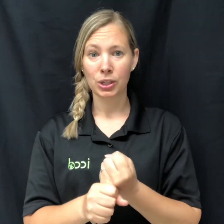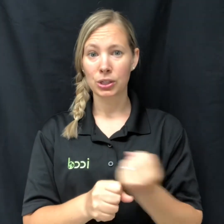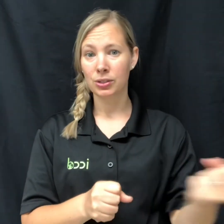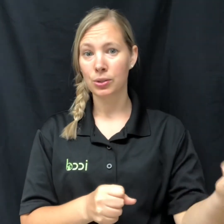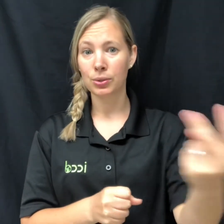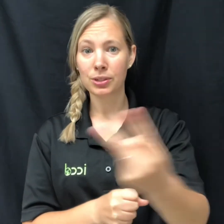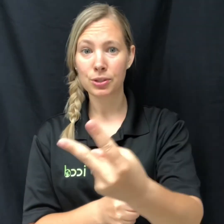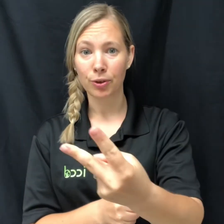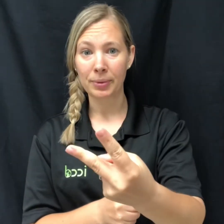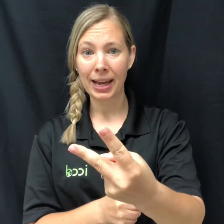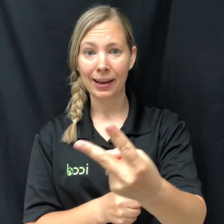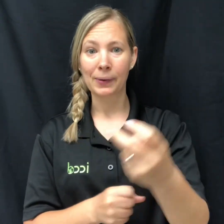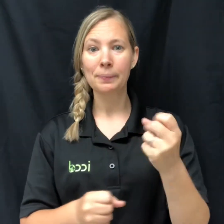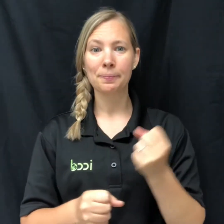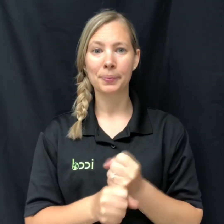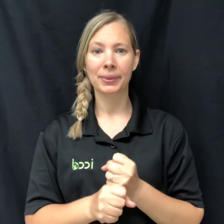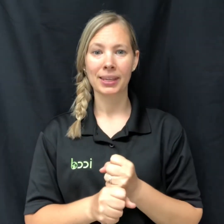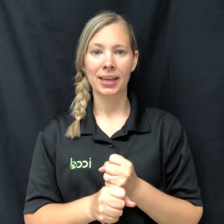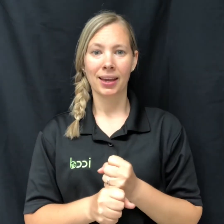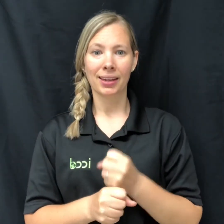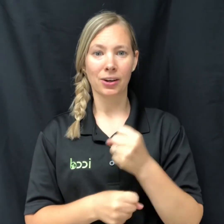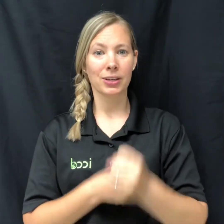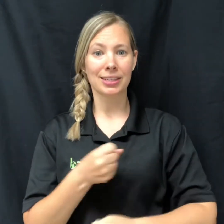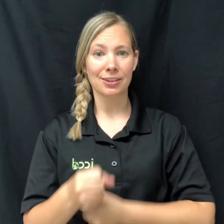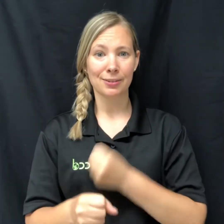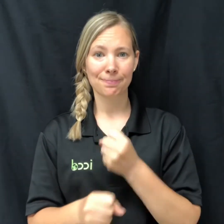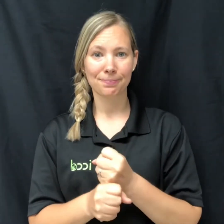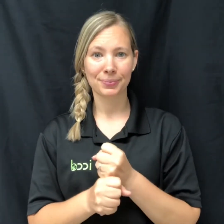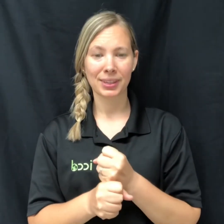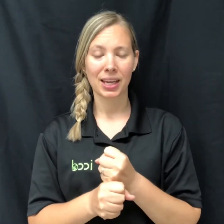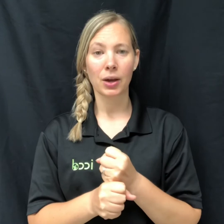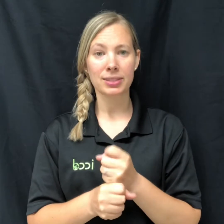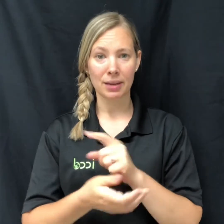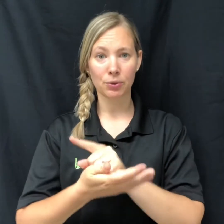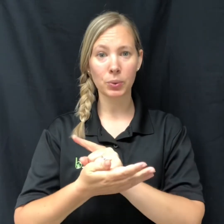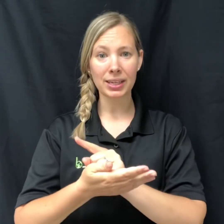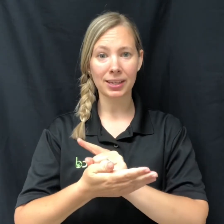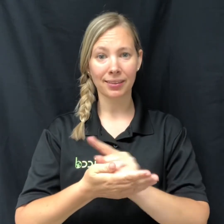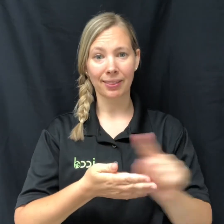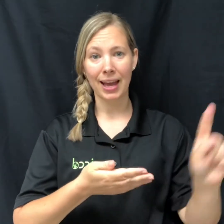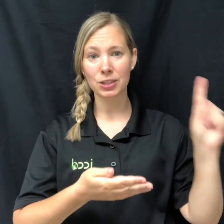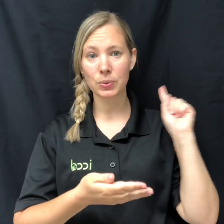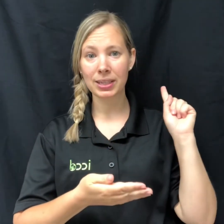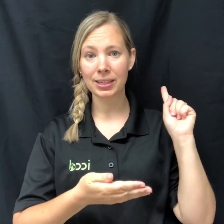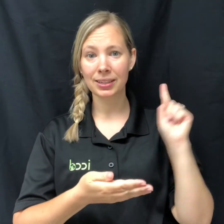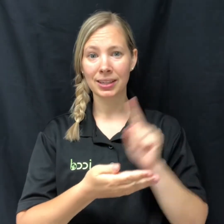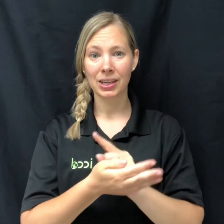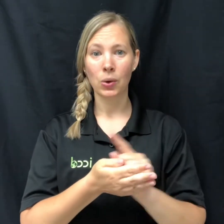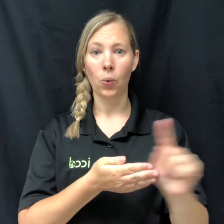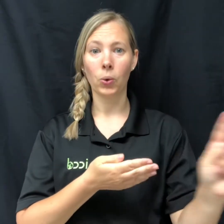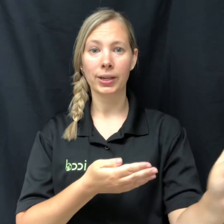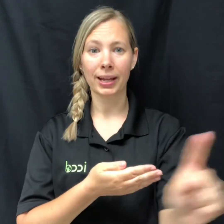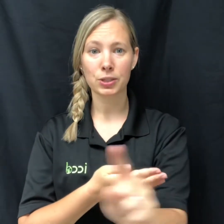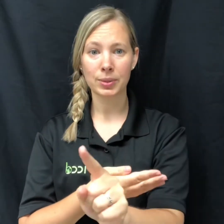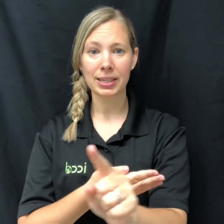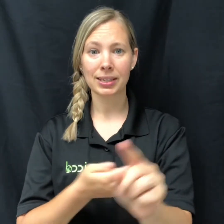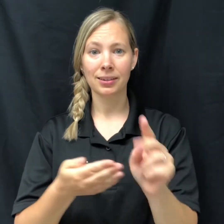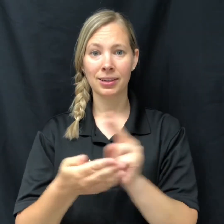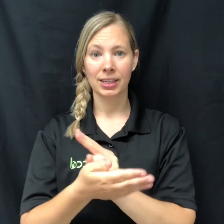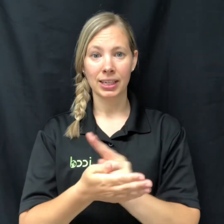2 years from now, in our year. Same for week. Last week or next week, in